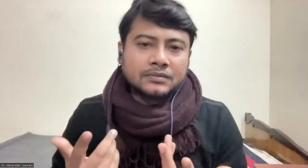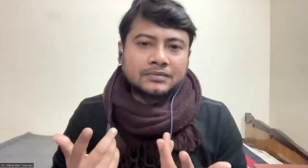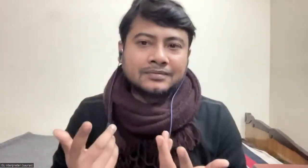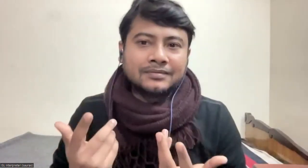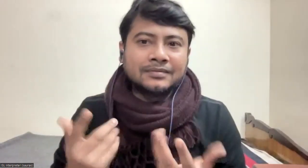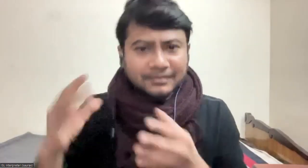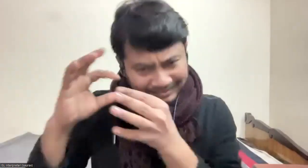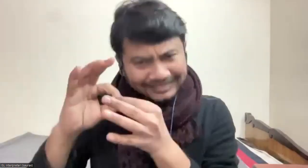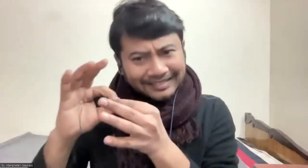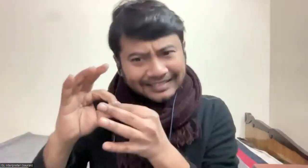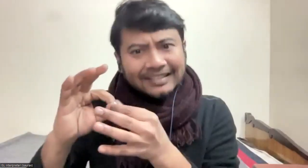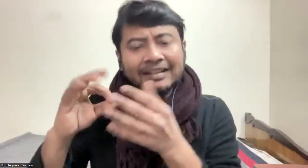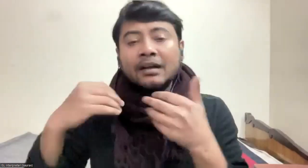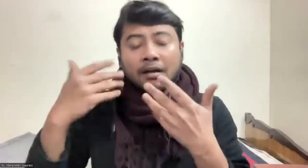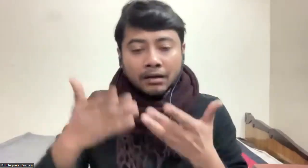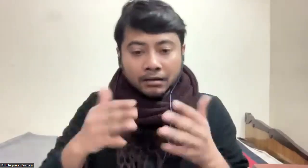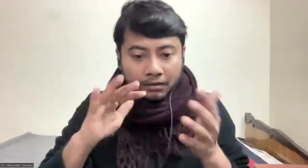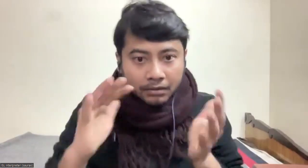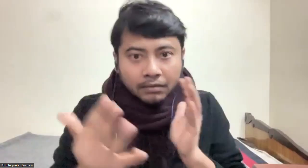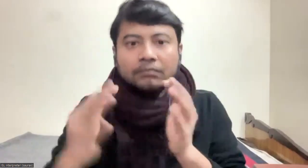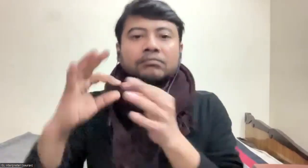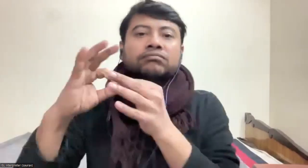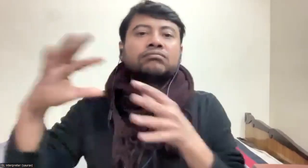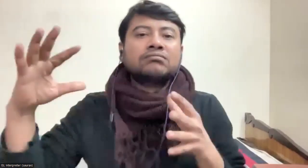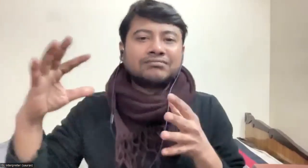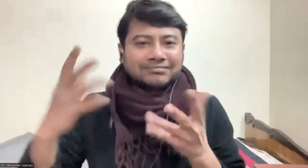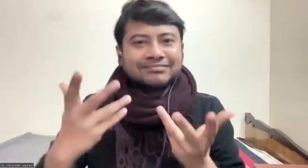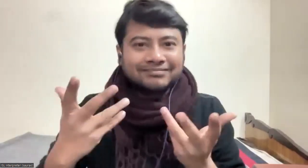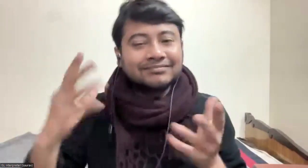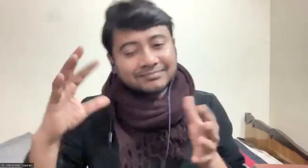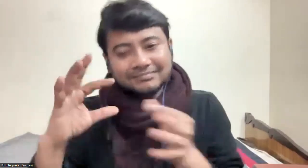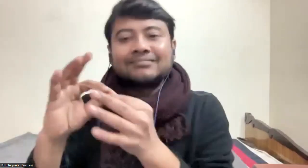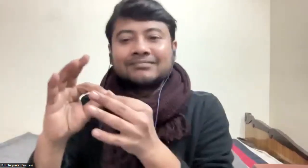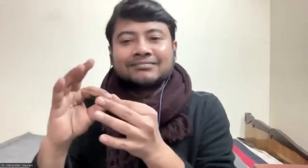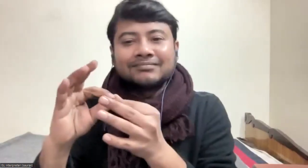connection with Krishna. So is that clear?